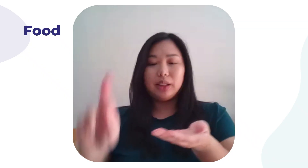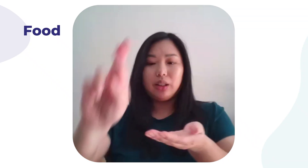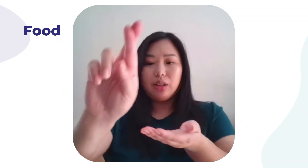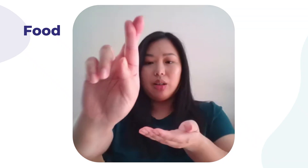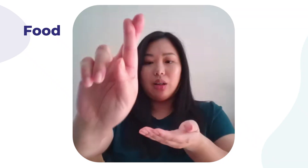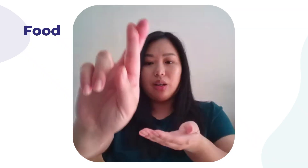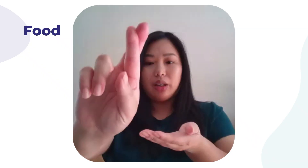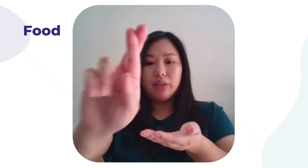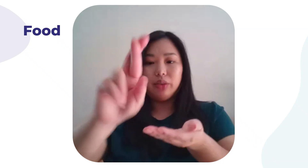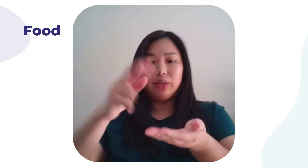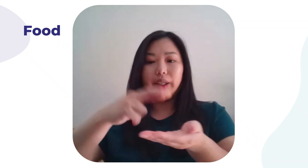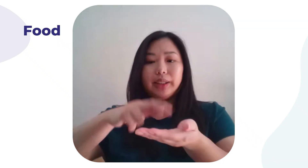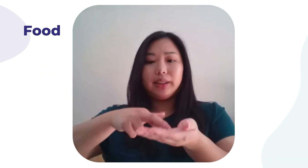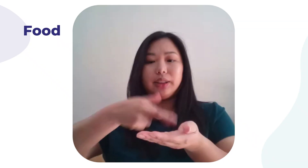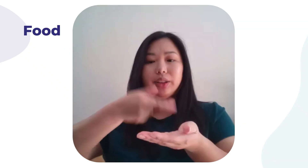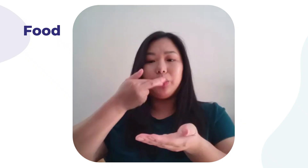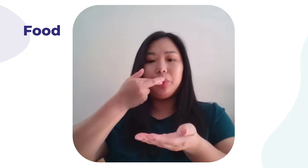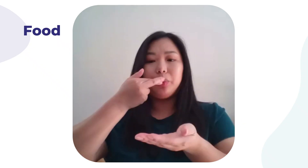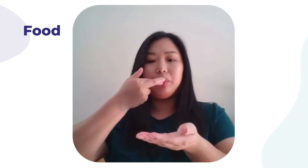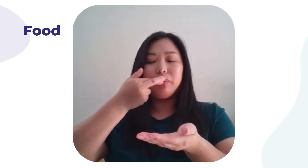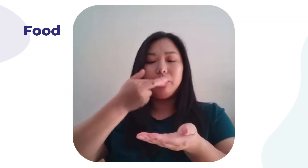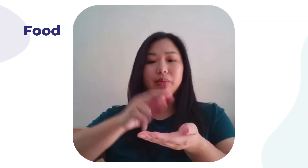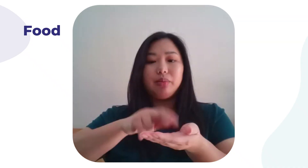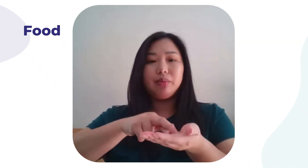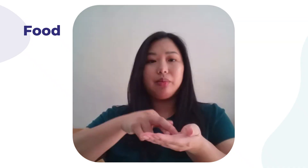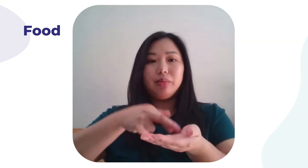Rice, R for rice and scoop.